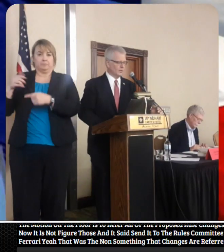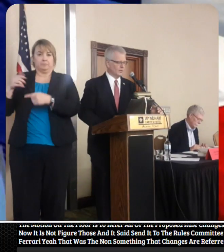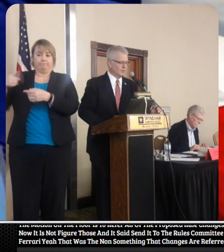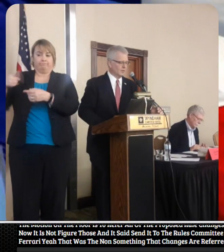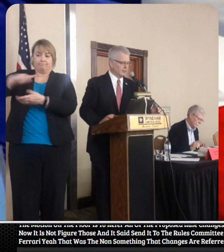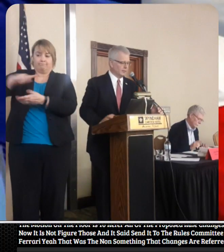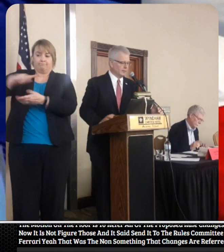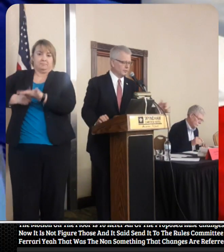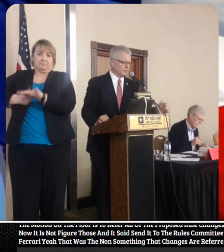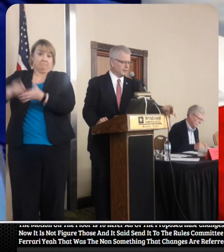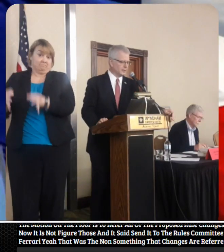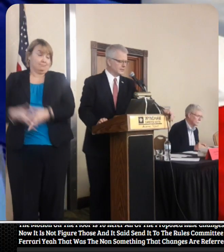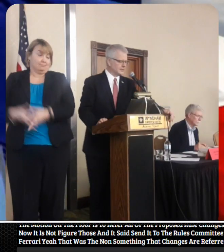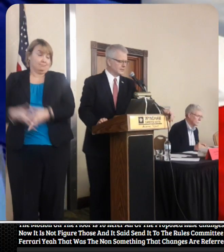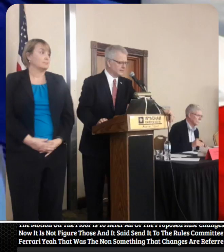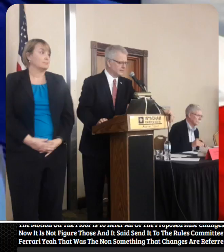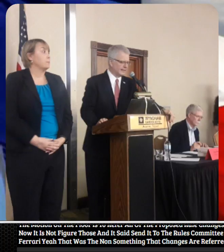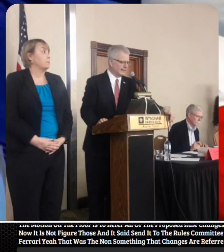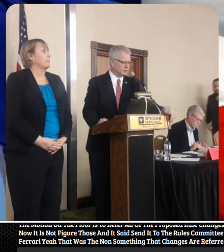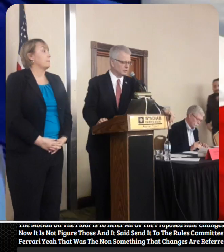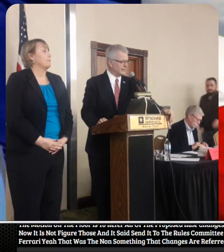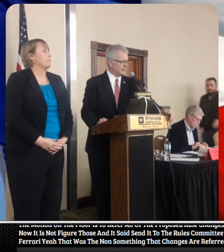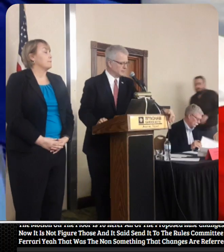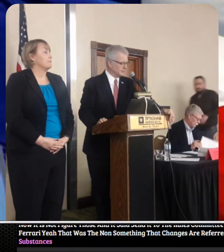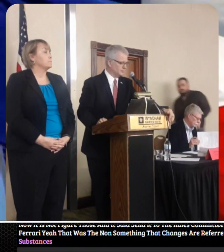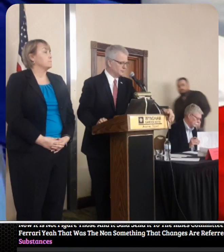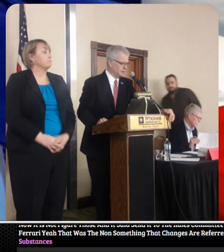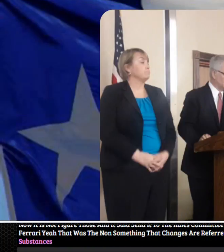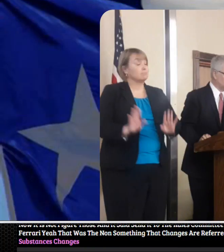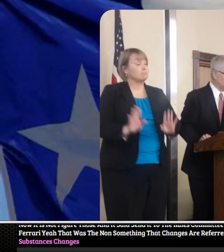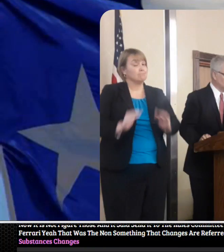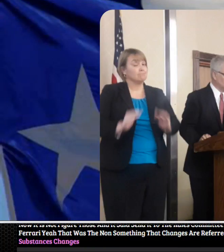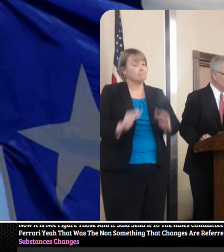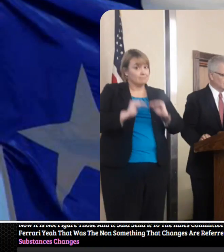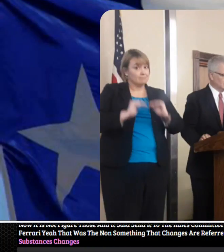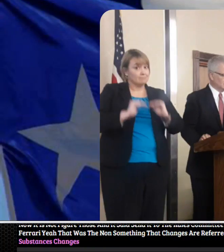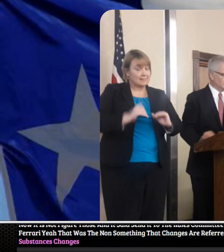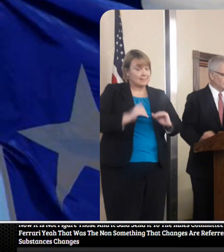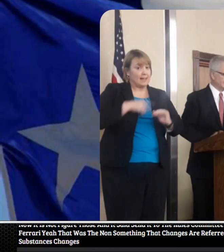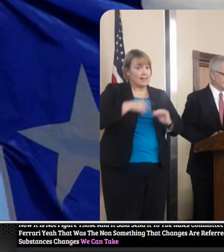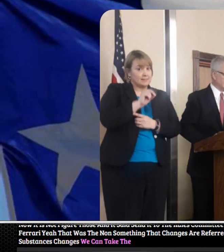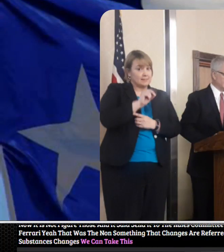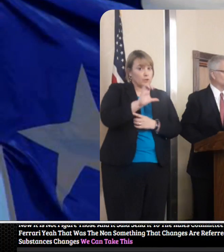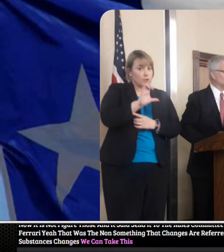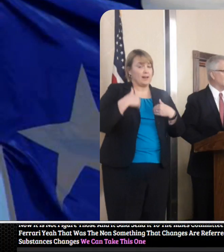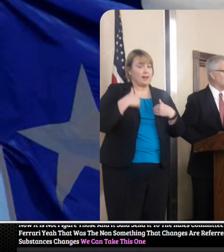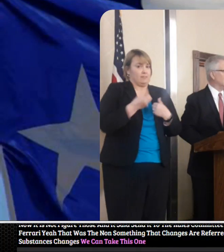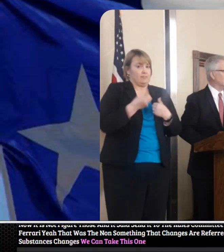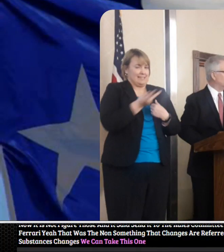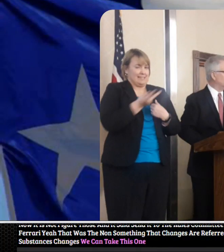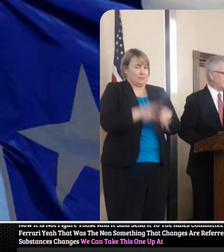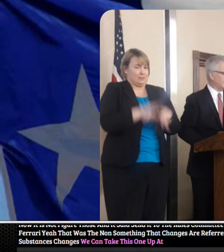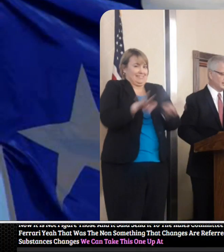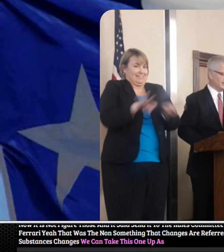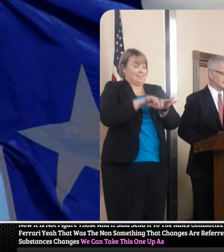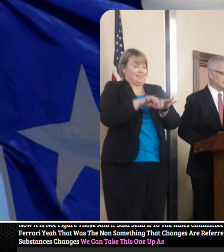The other document contains several substantive changes. We can take this one up